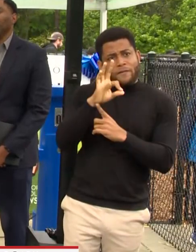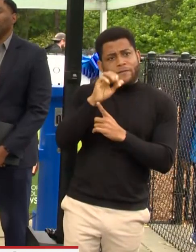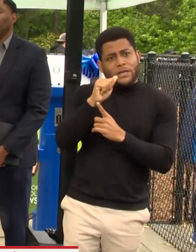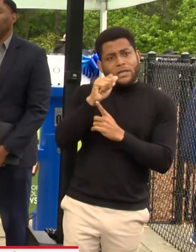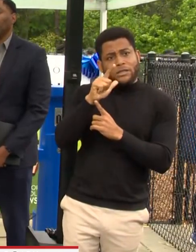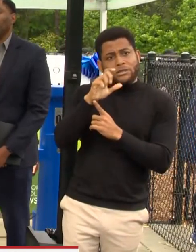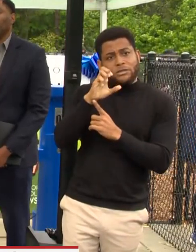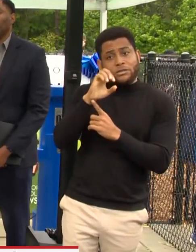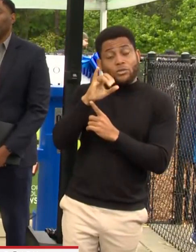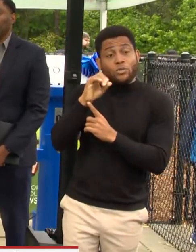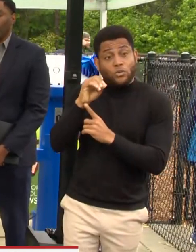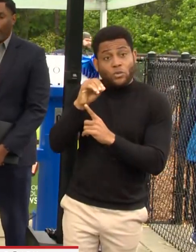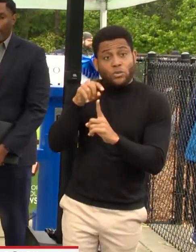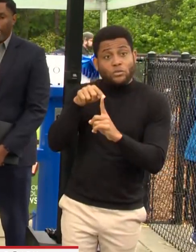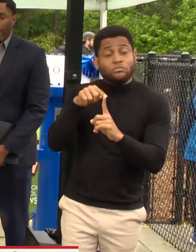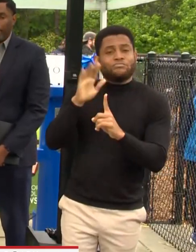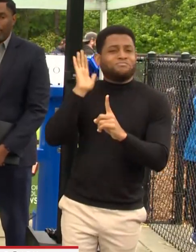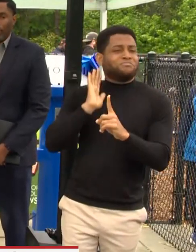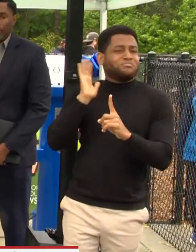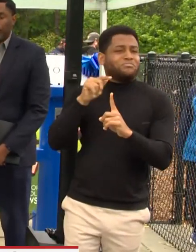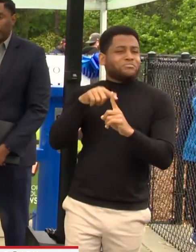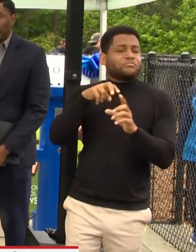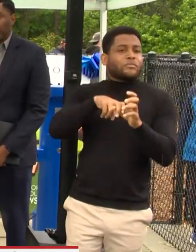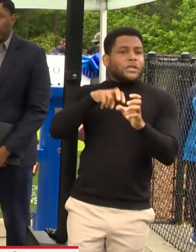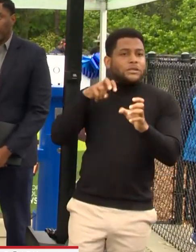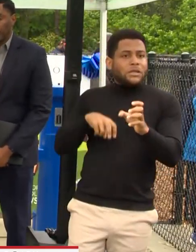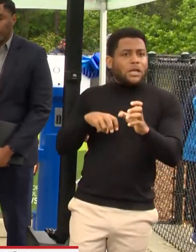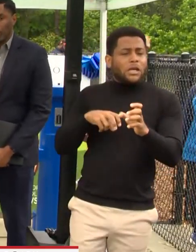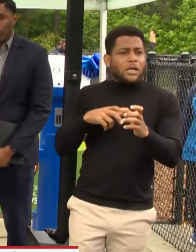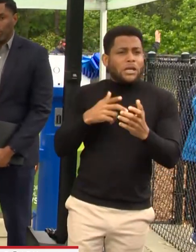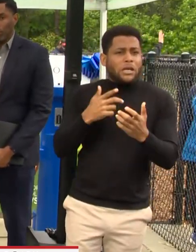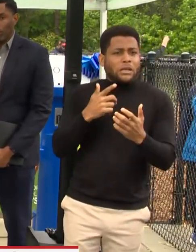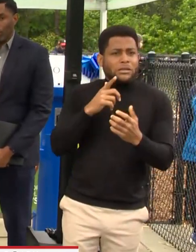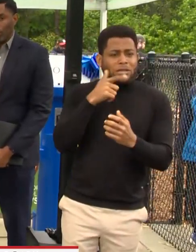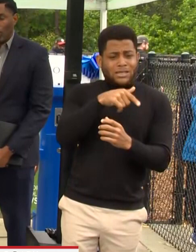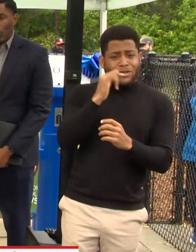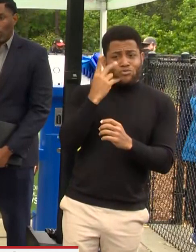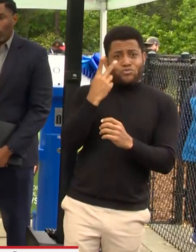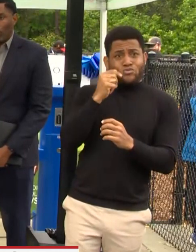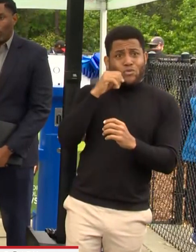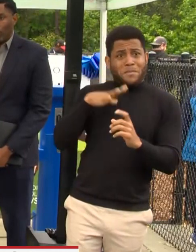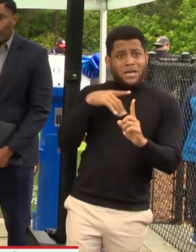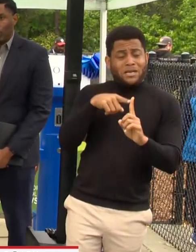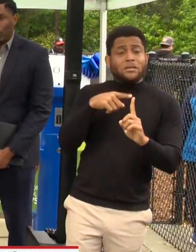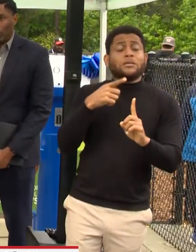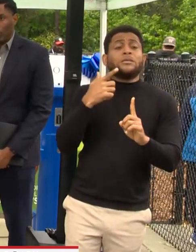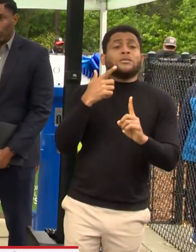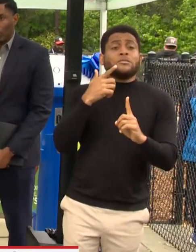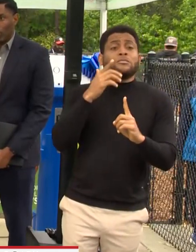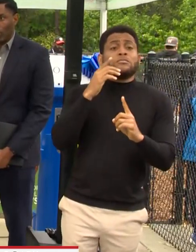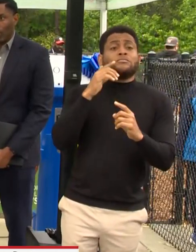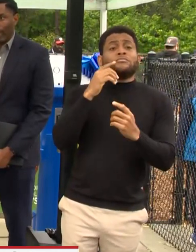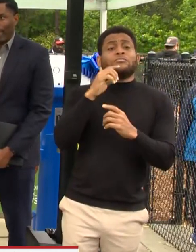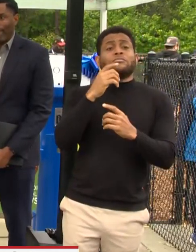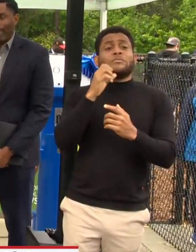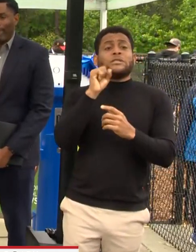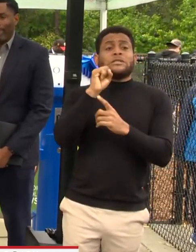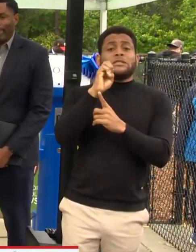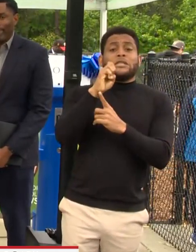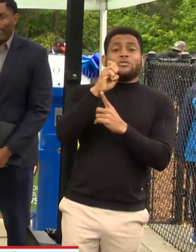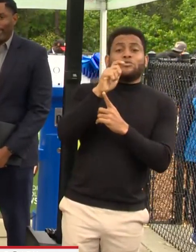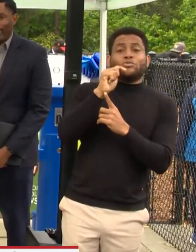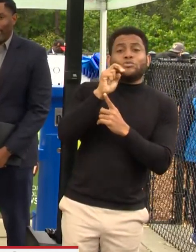you tell the public about this now that we're learning between the settlement, attorney's fees, and then the council authorized